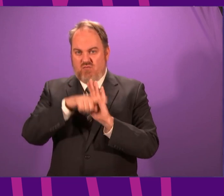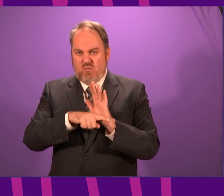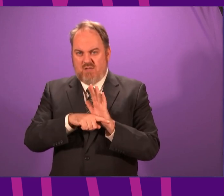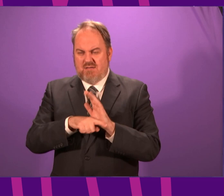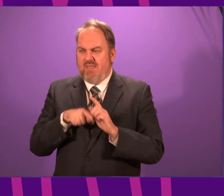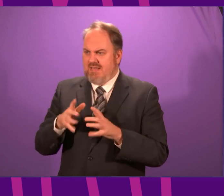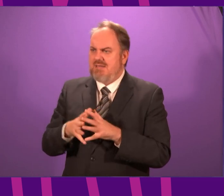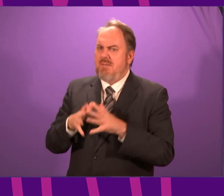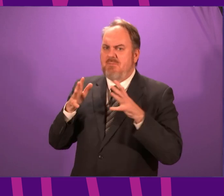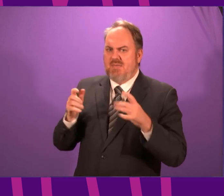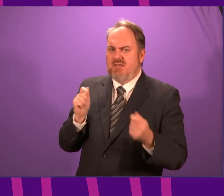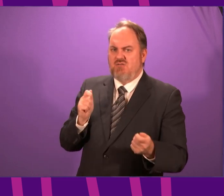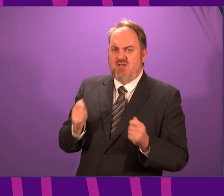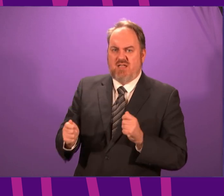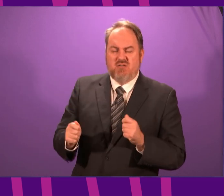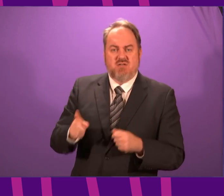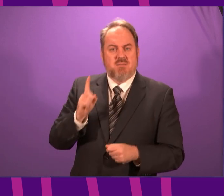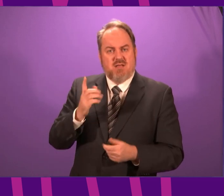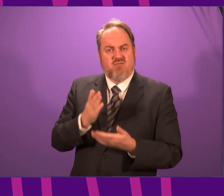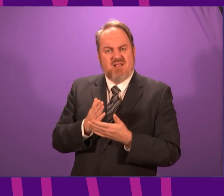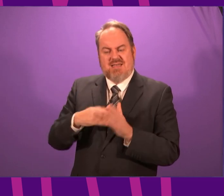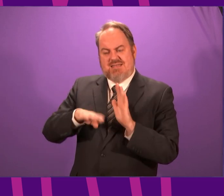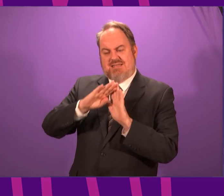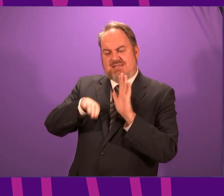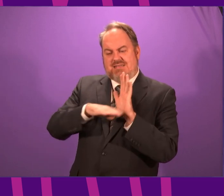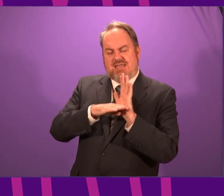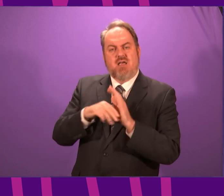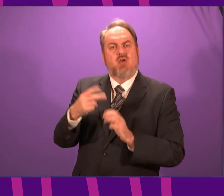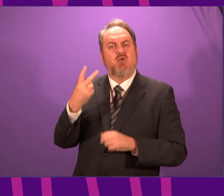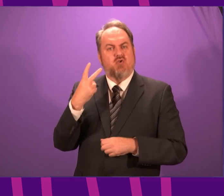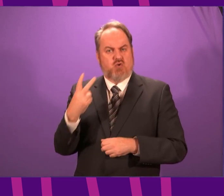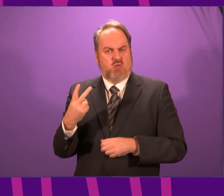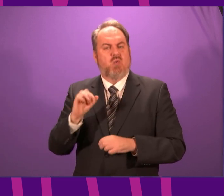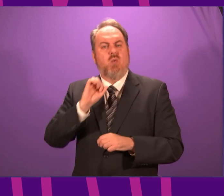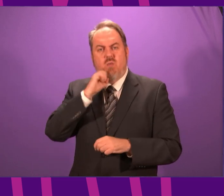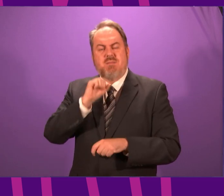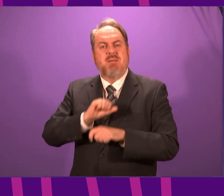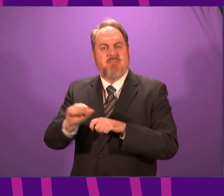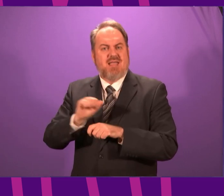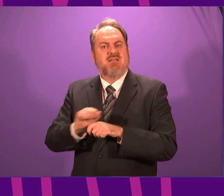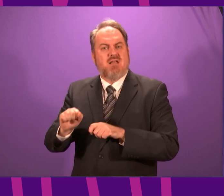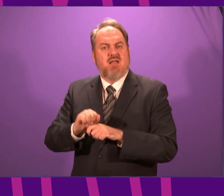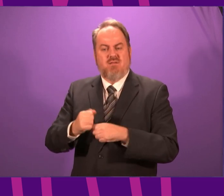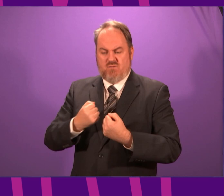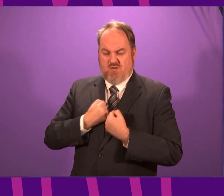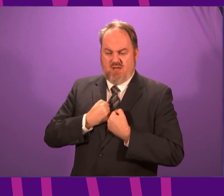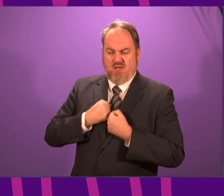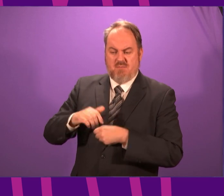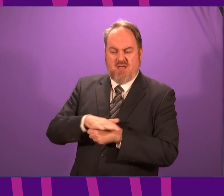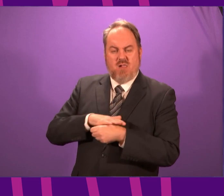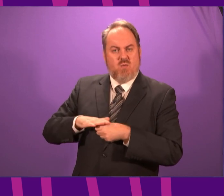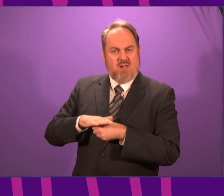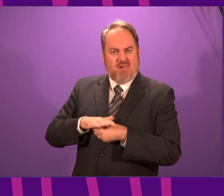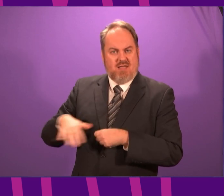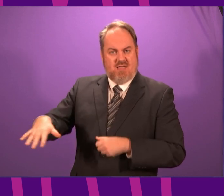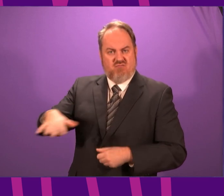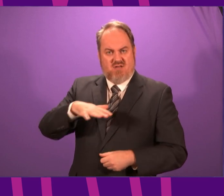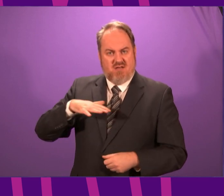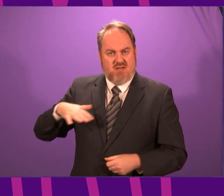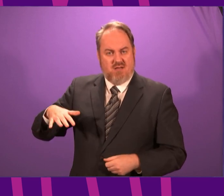forward. But I still do think Tier 2 would be advantageous for my local area. On the 24th of